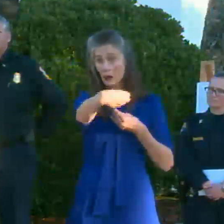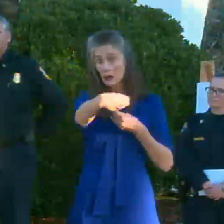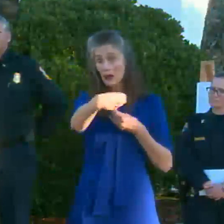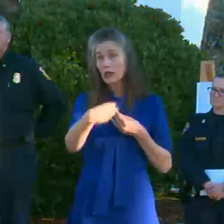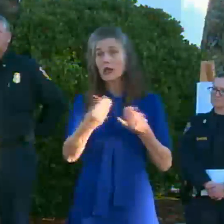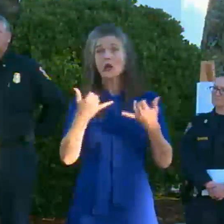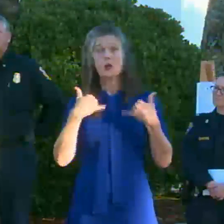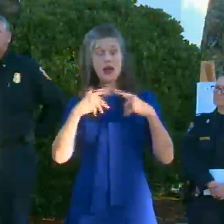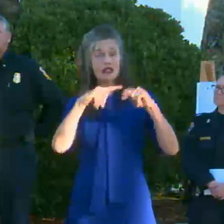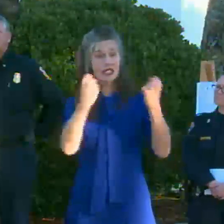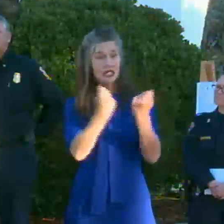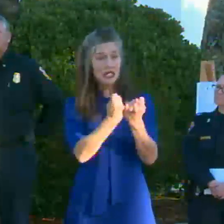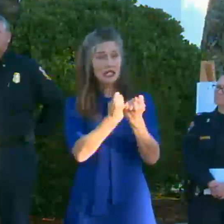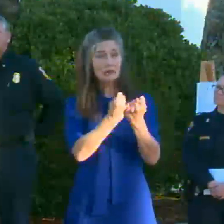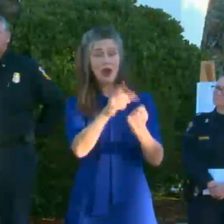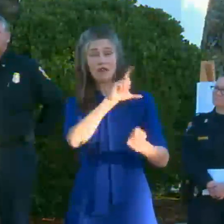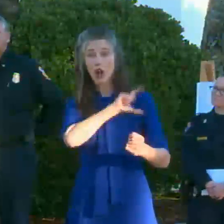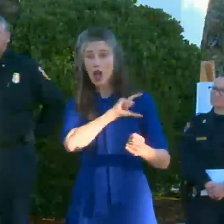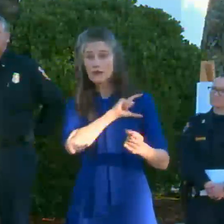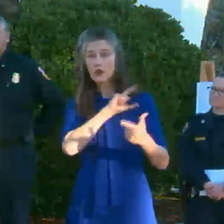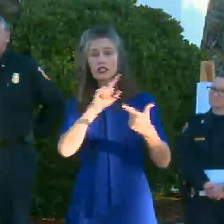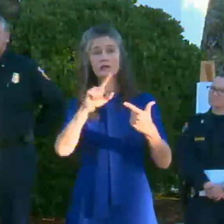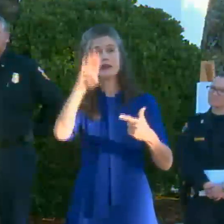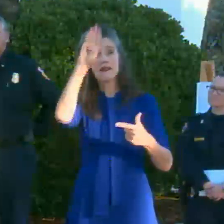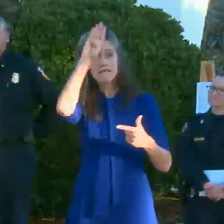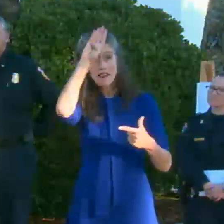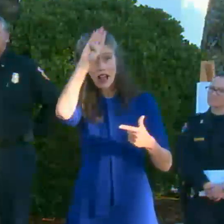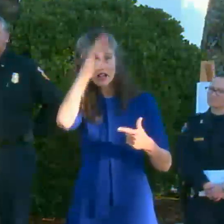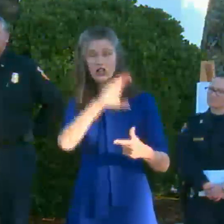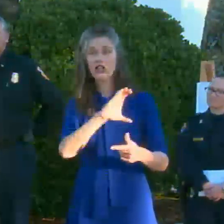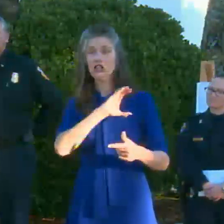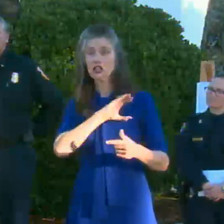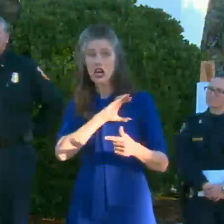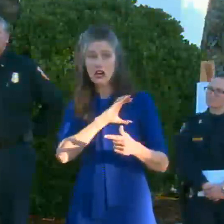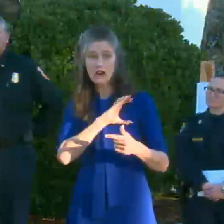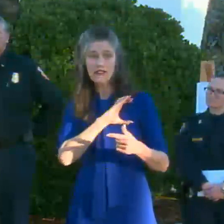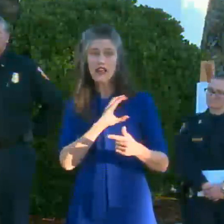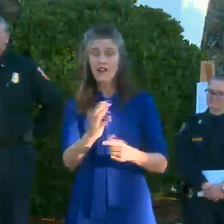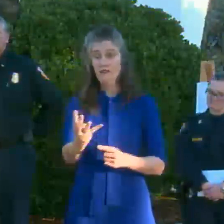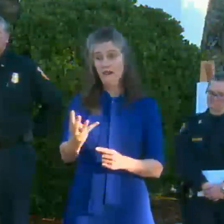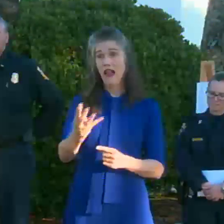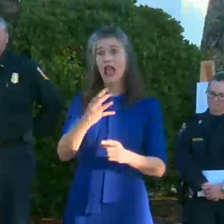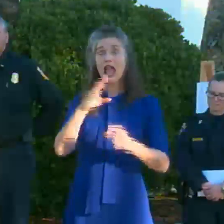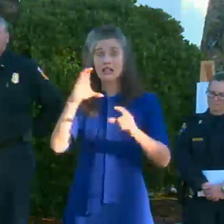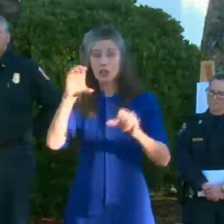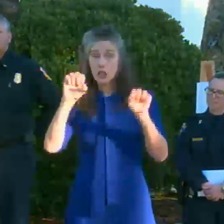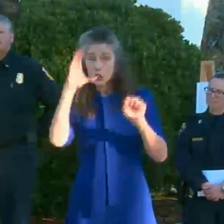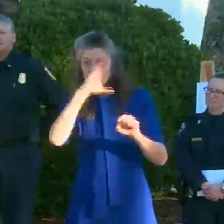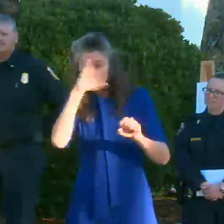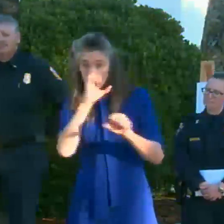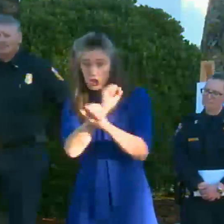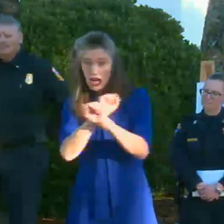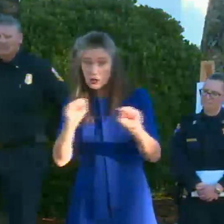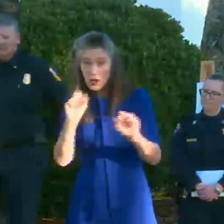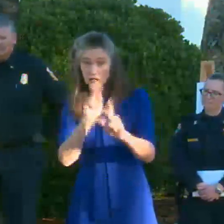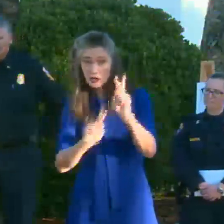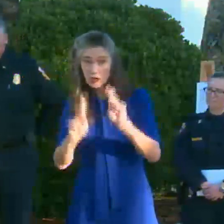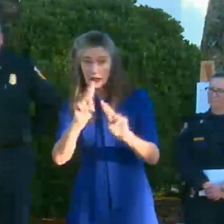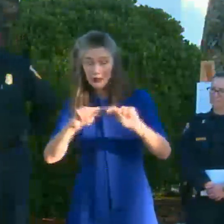enforcement, fire, and sheriff search and rescue personnel from 4 counties who are assisting us in this